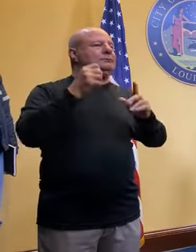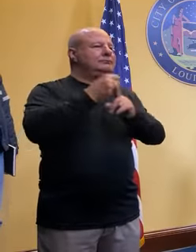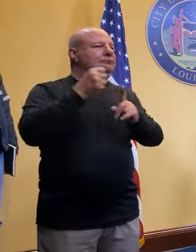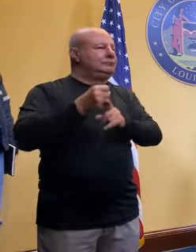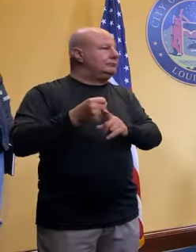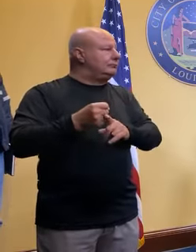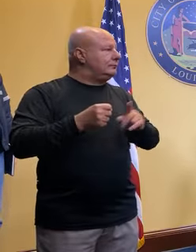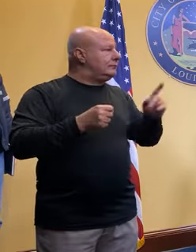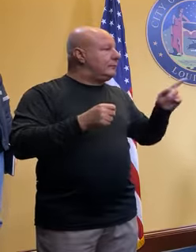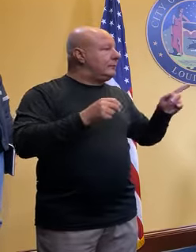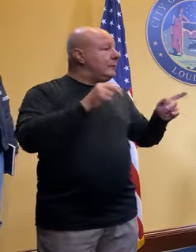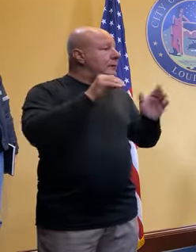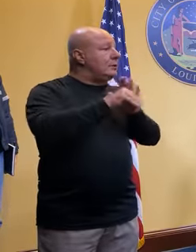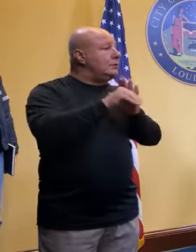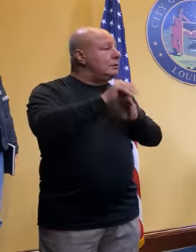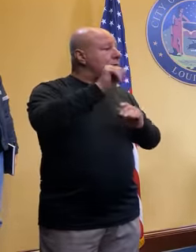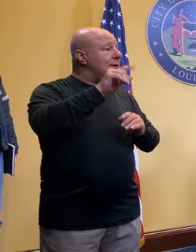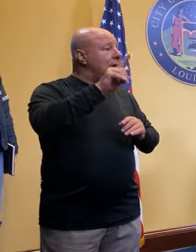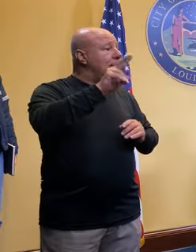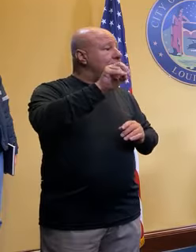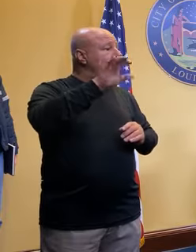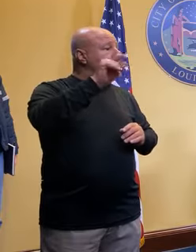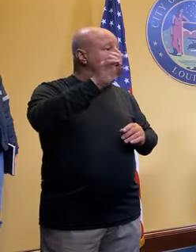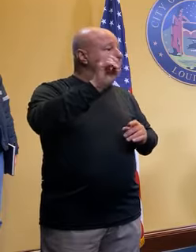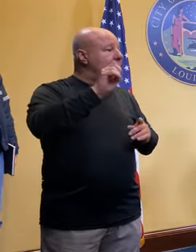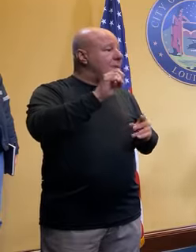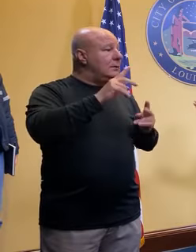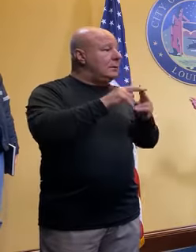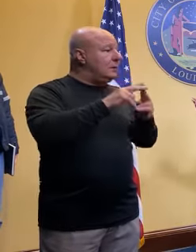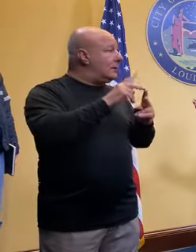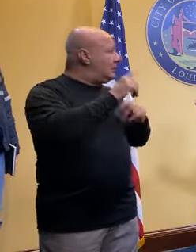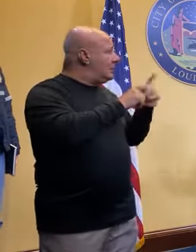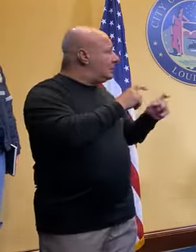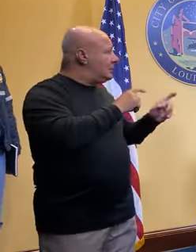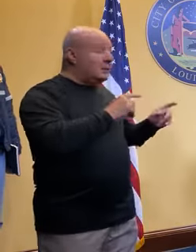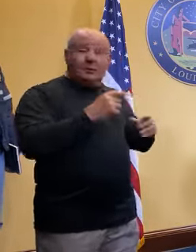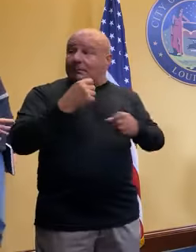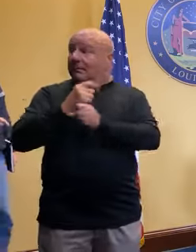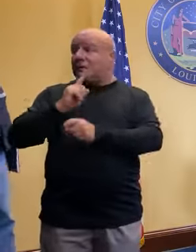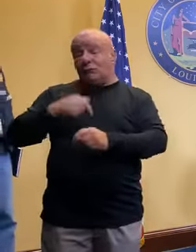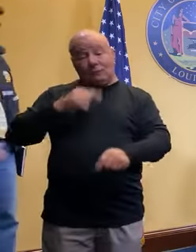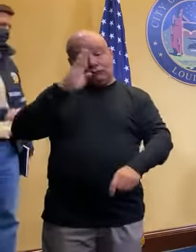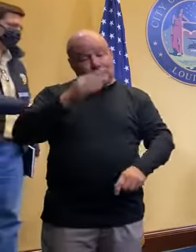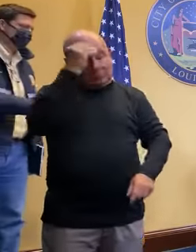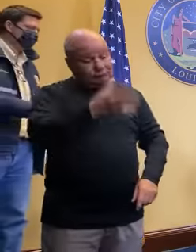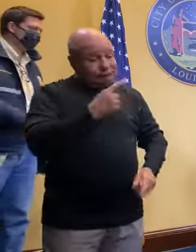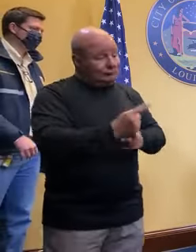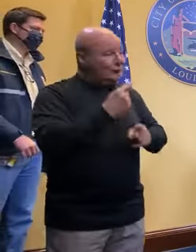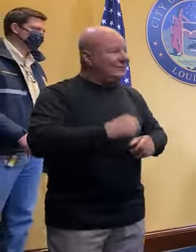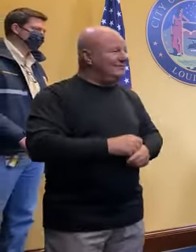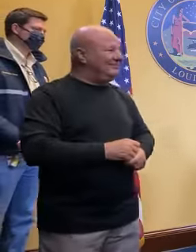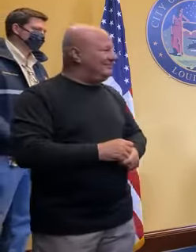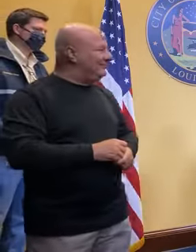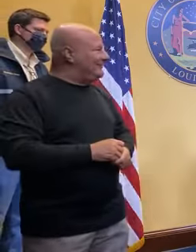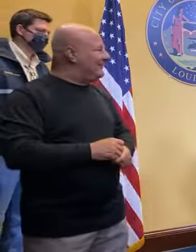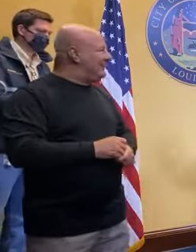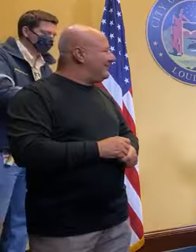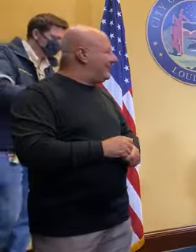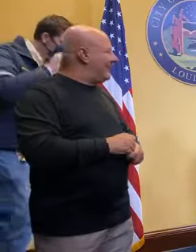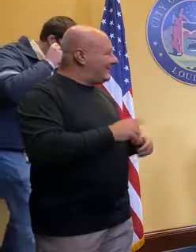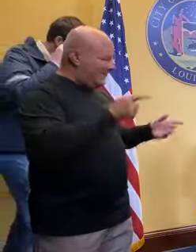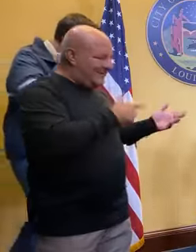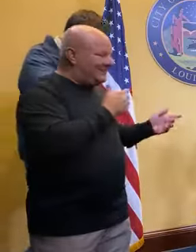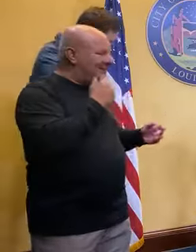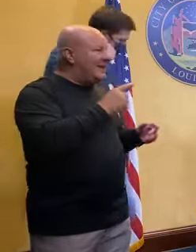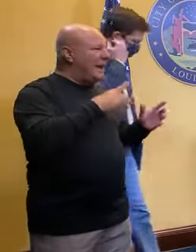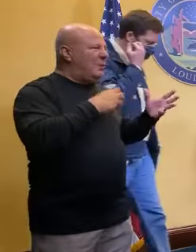way. New Orleans advocate. Yeah, a couple questions as well. Get me straight now. You got Well, I can add don't one. hesitate, 'cause, you know. Can